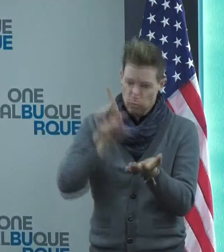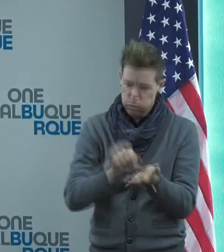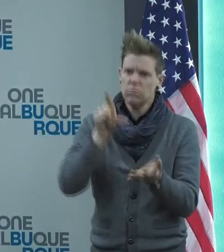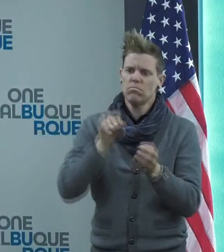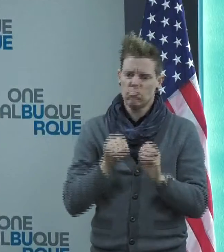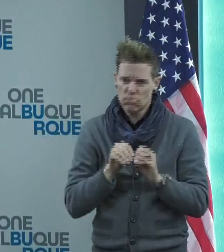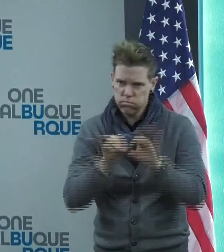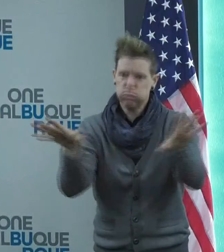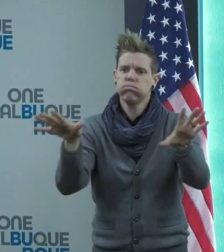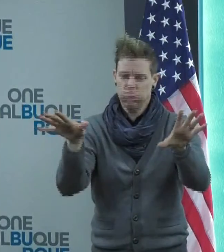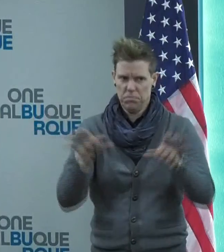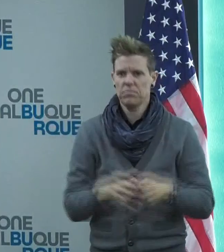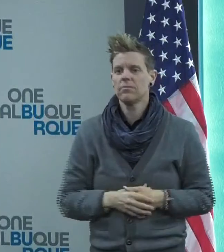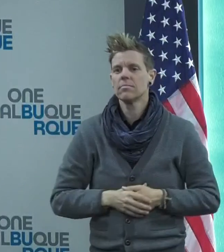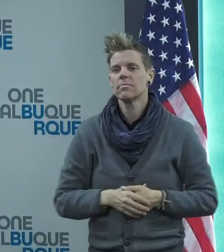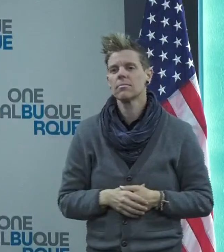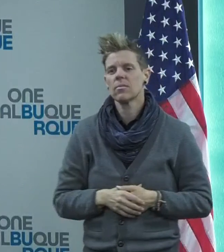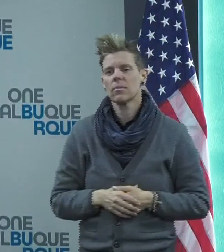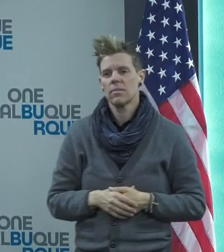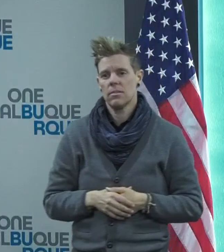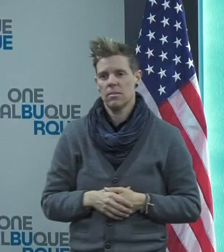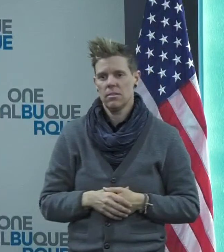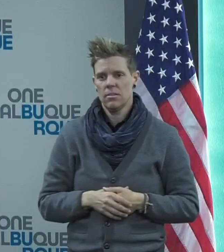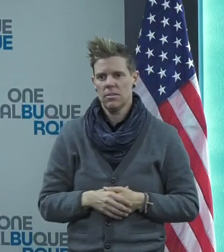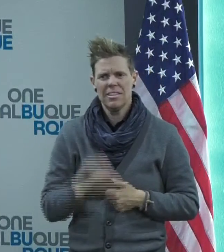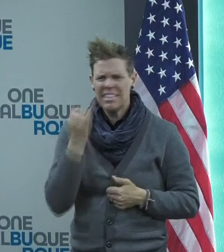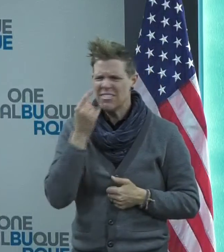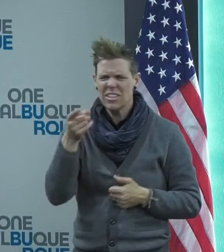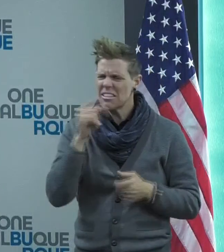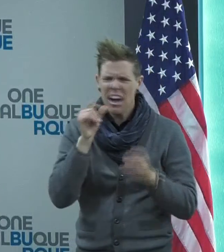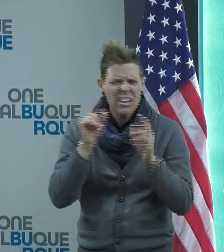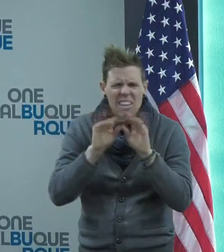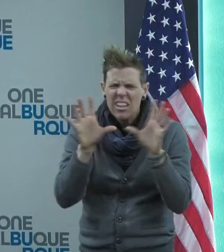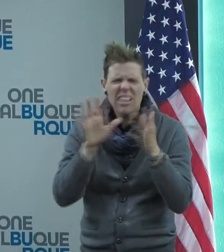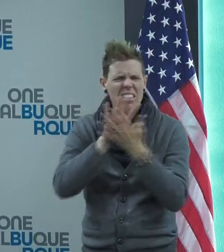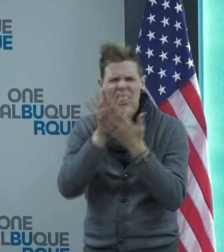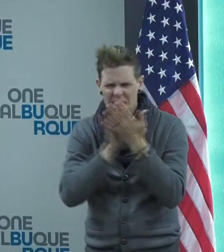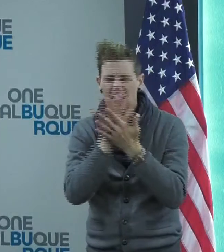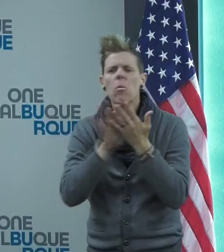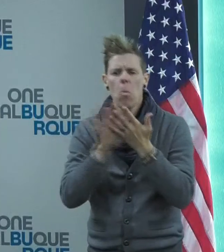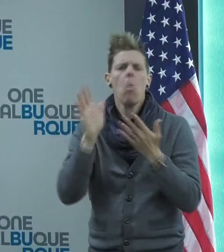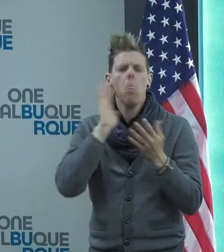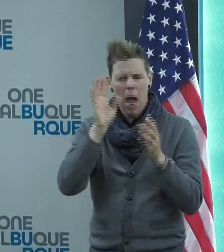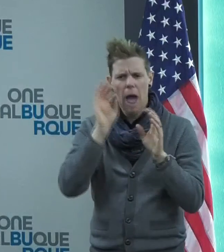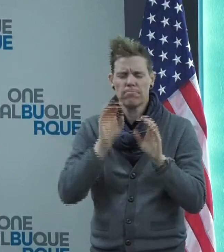what's this and what's that and so forth, just stay tuned. We want to have it basically ready for the weekend.